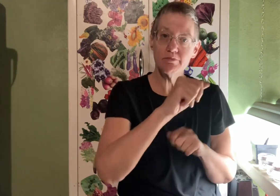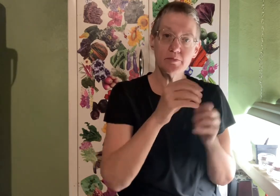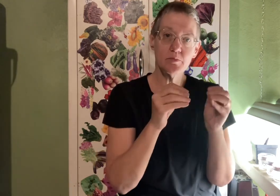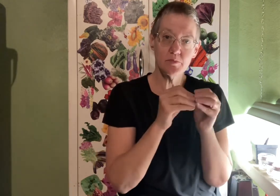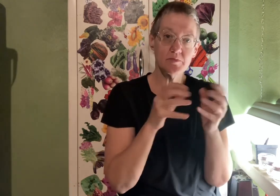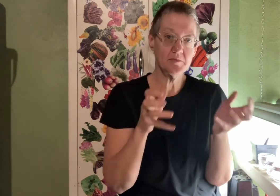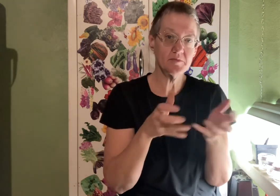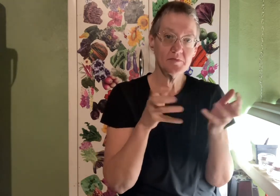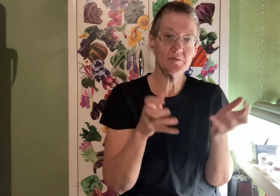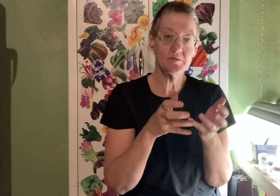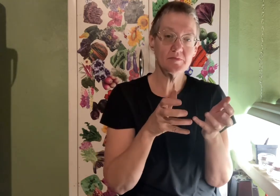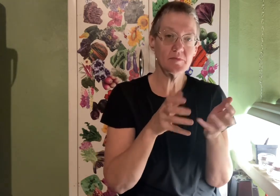planting lettuce.